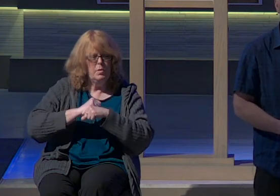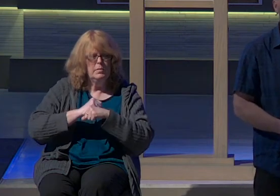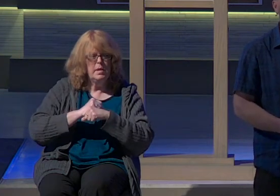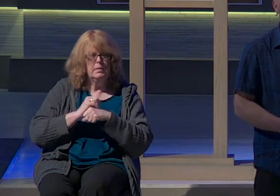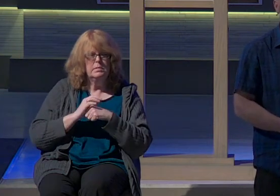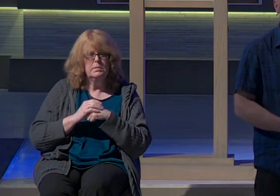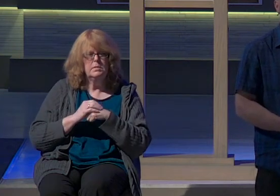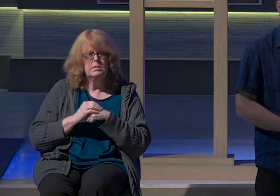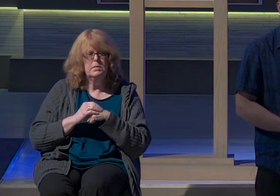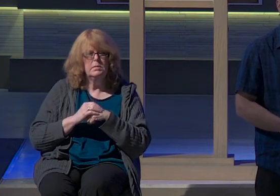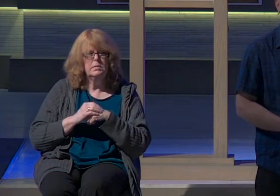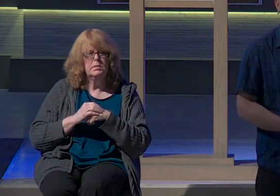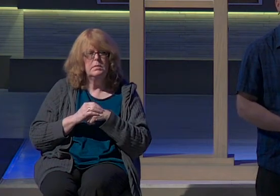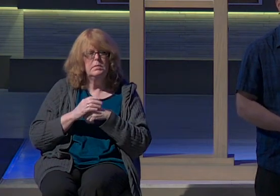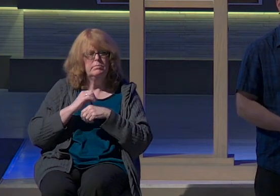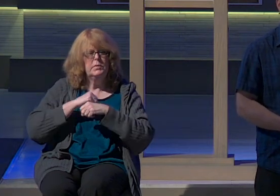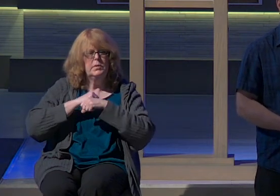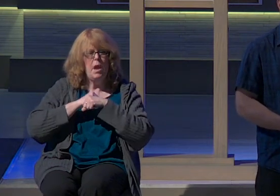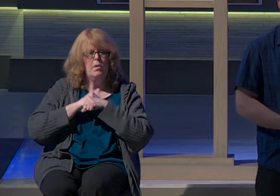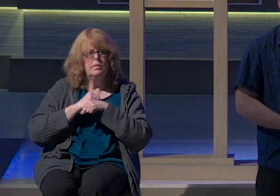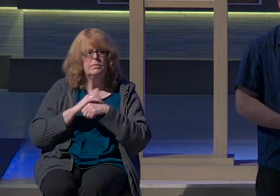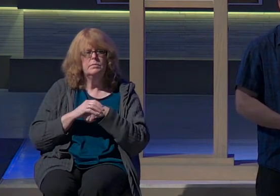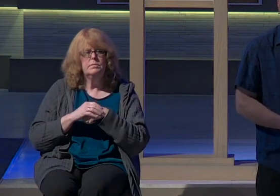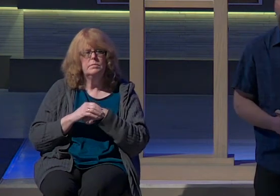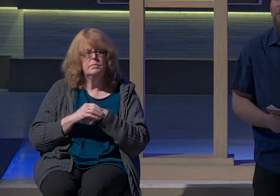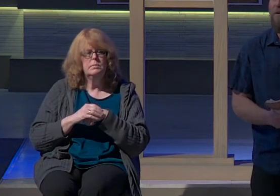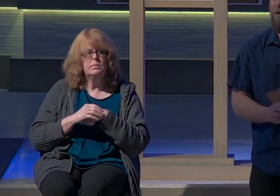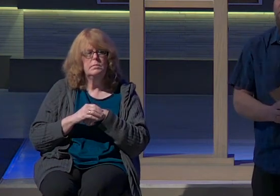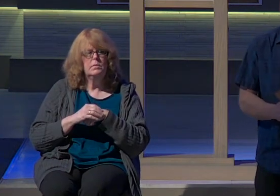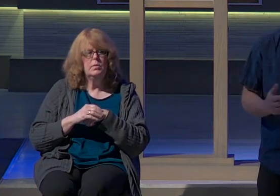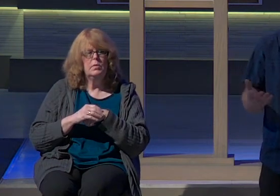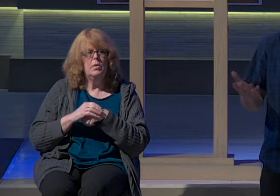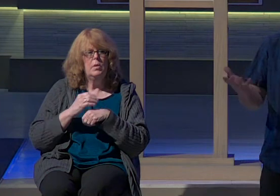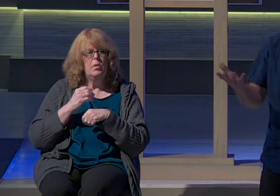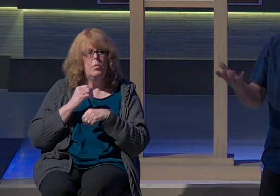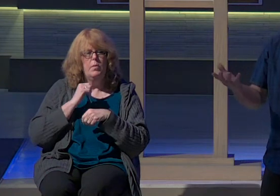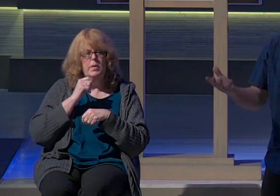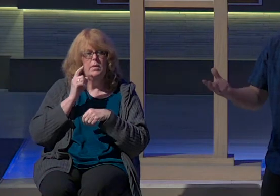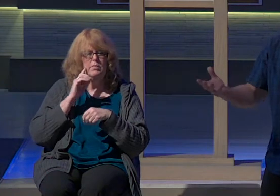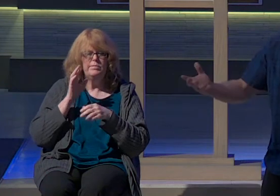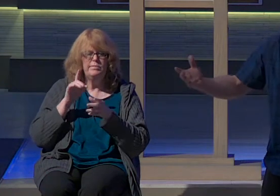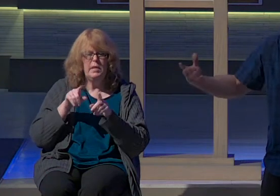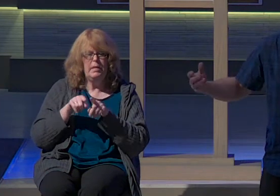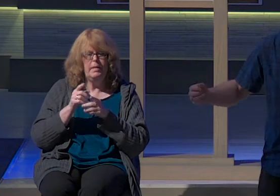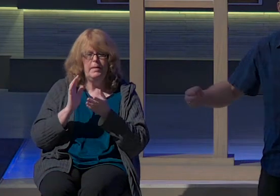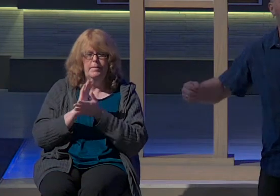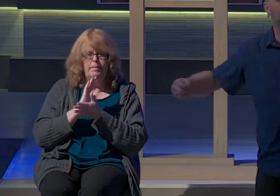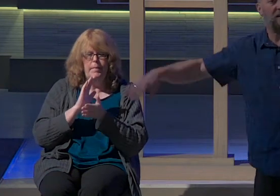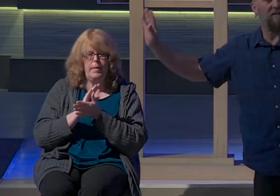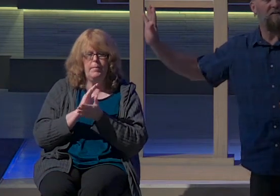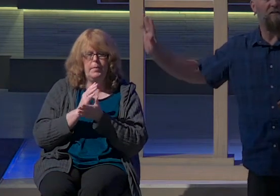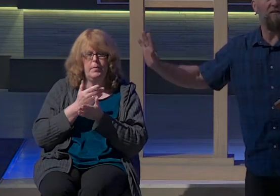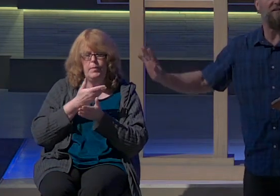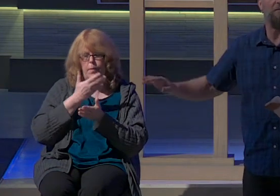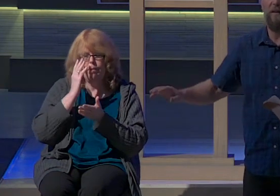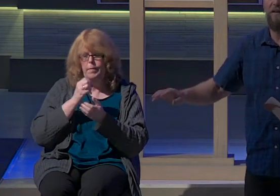known, guarded. Right? We don't treat it like some piece of paper that is just garbage that I just throw in some bin and